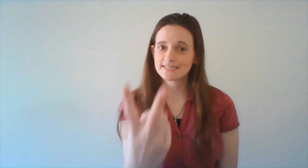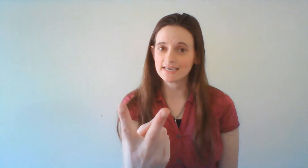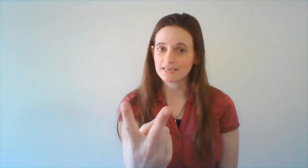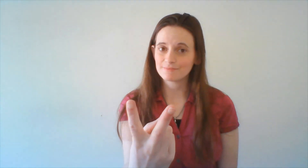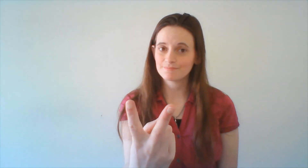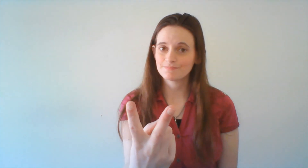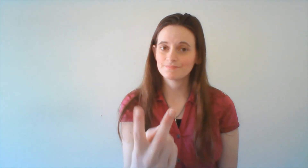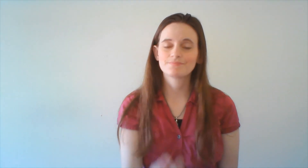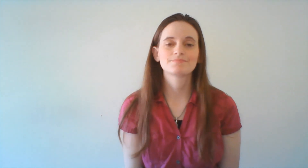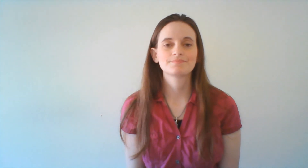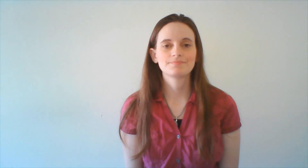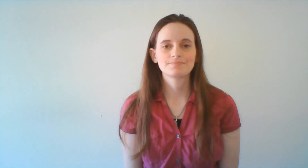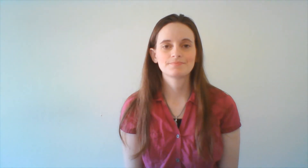C.